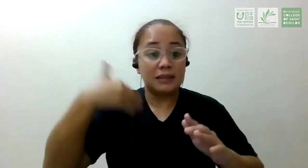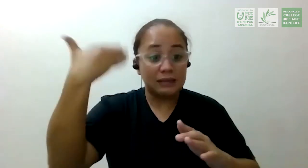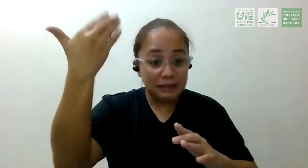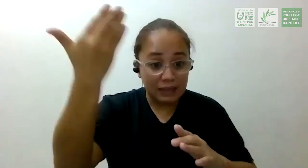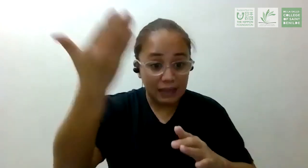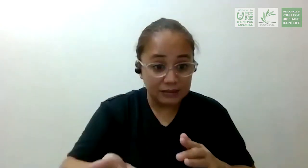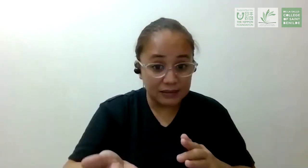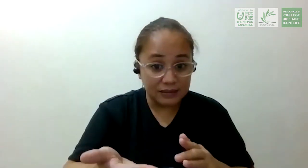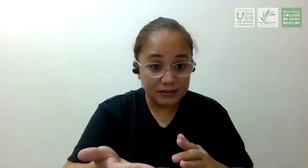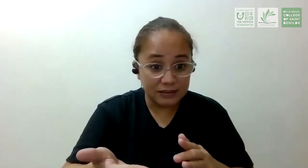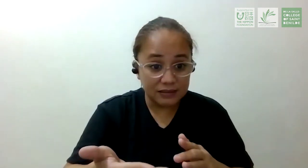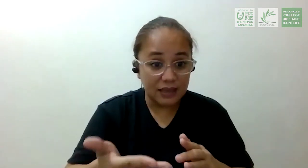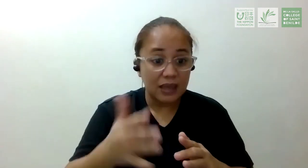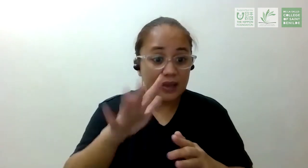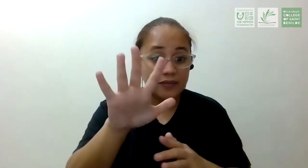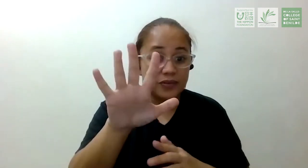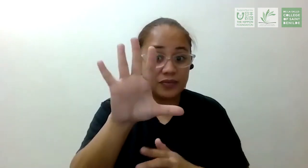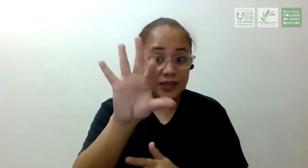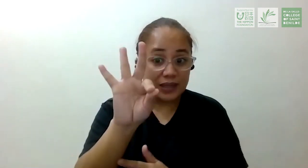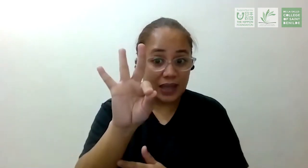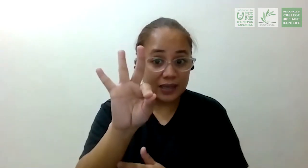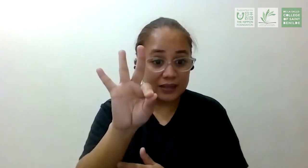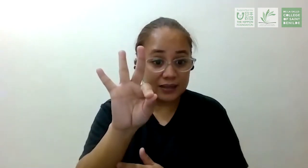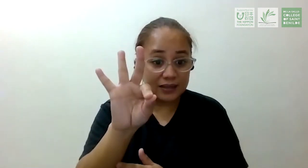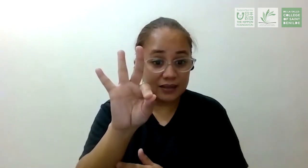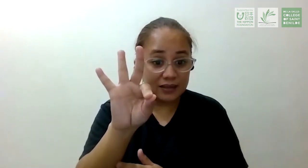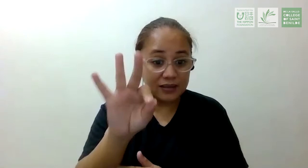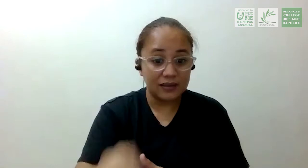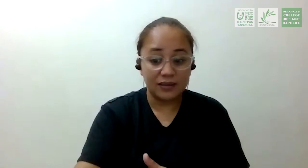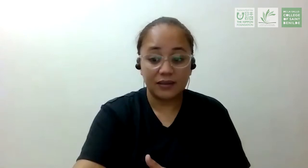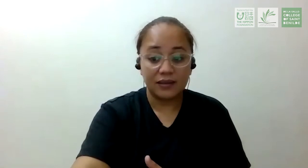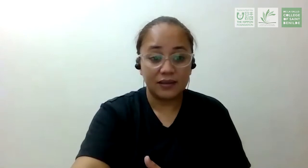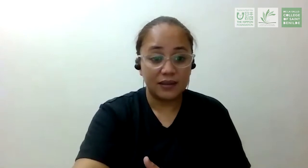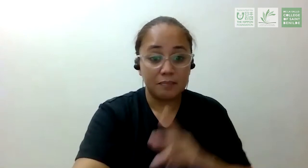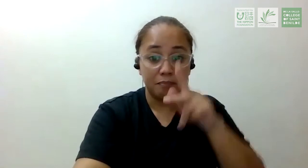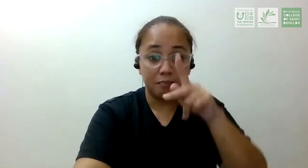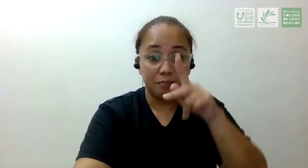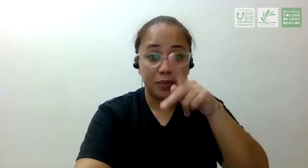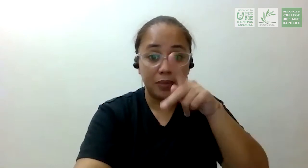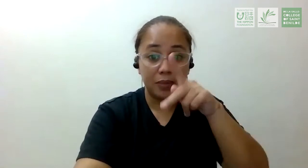And the next slide, 59.